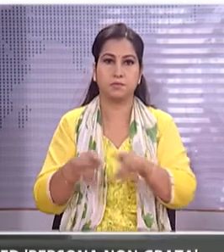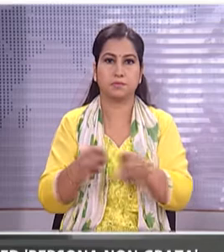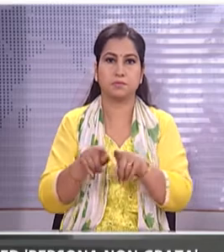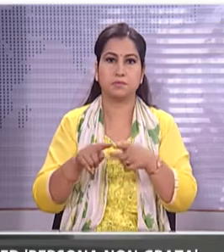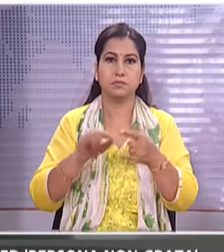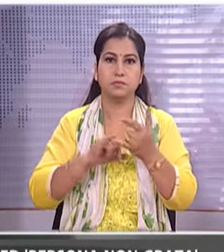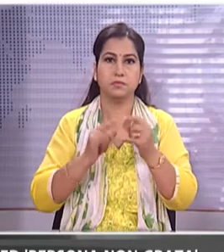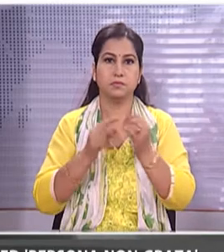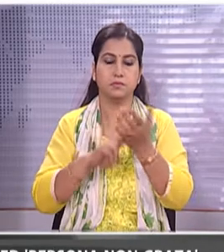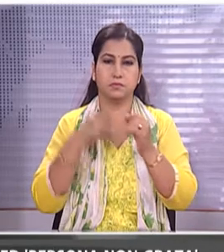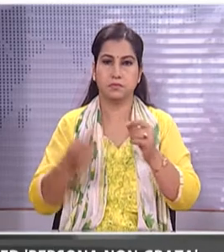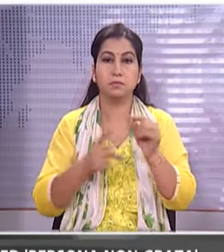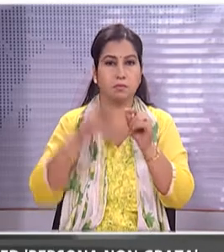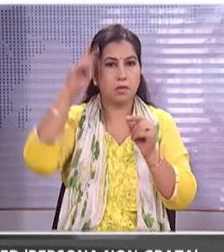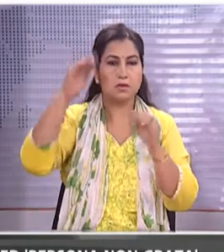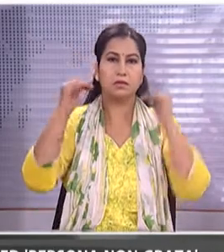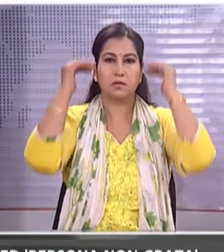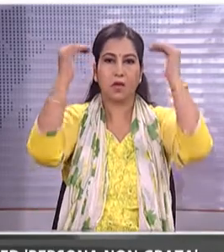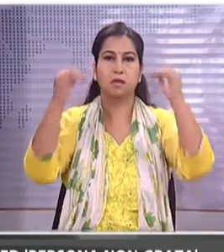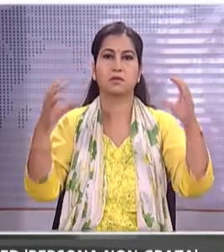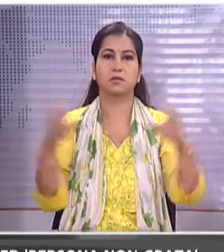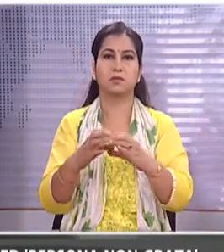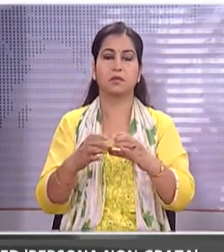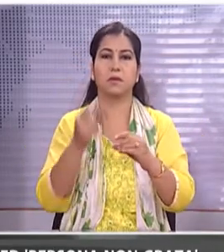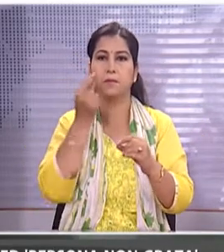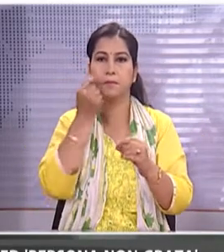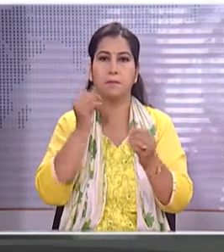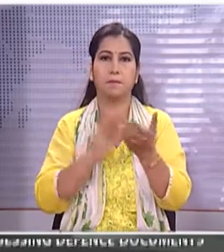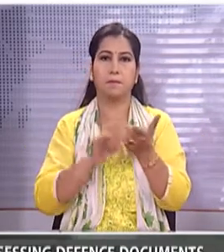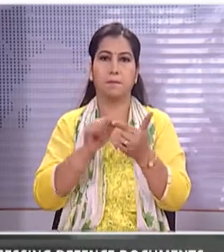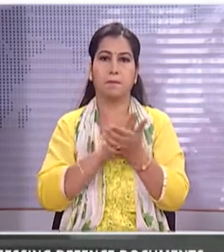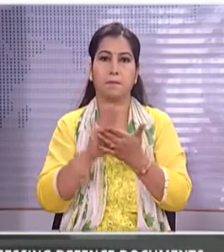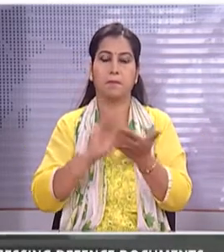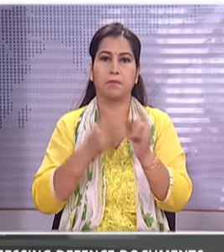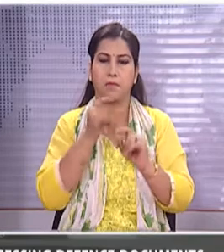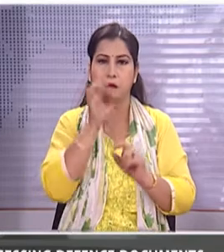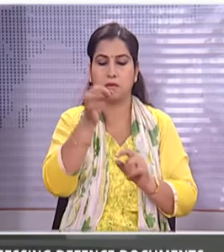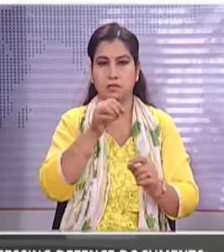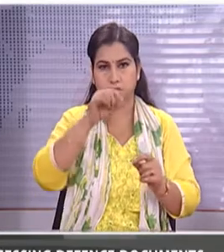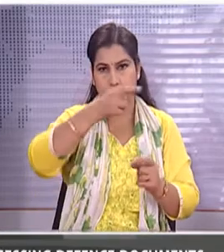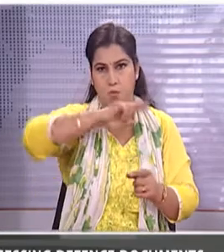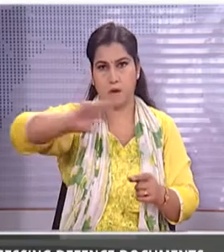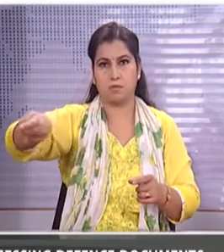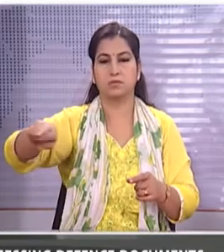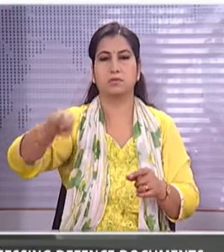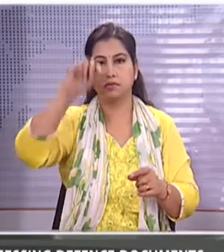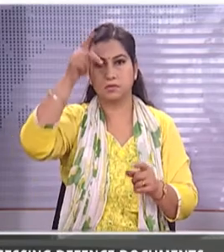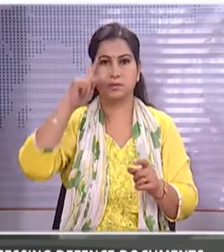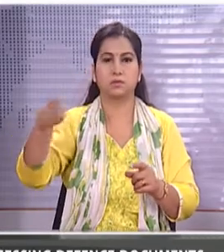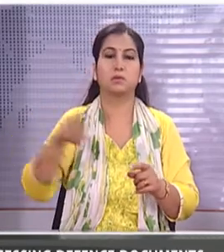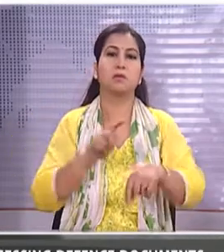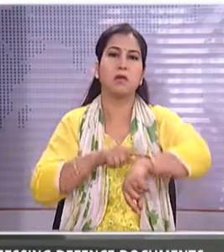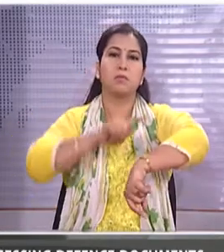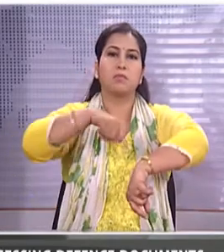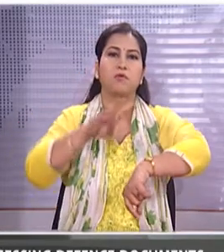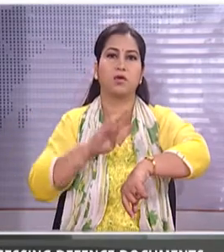like espionage. Pakistan High Commission staffer Mehmood Akhtar has been asked to leave India within 48 hours. Akhtar